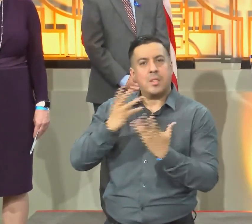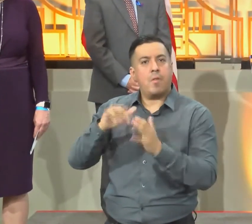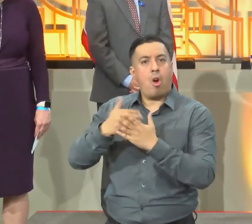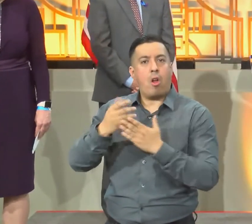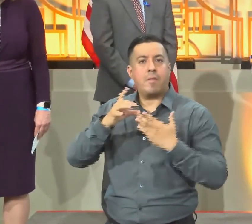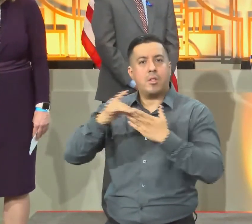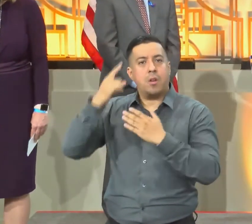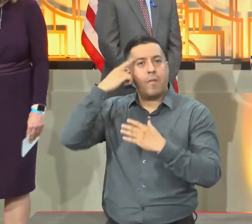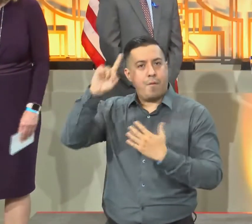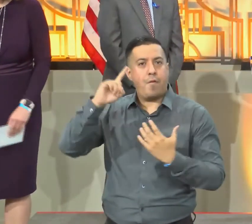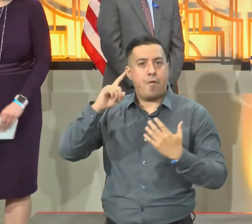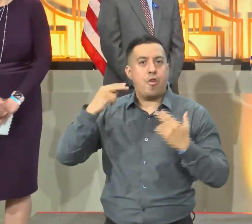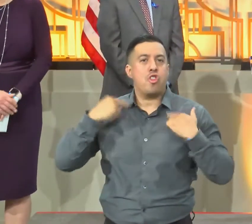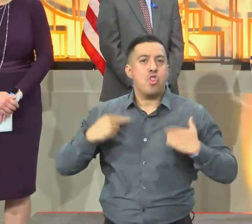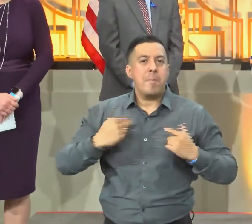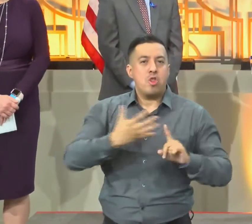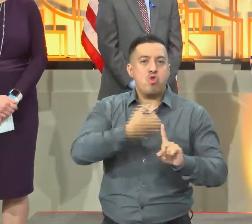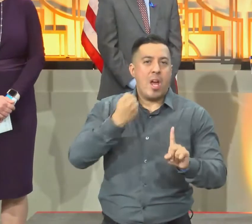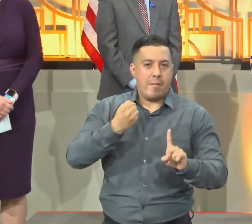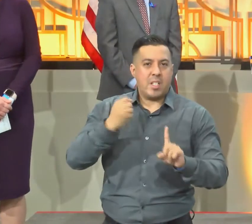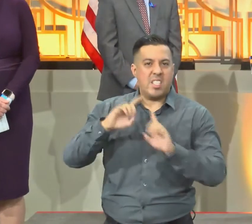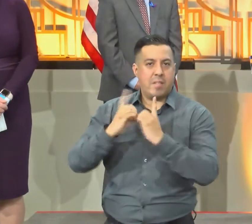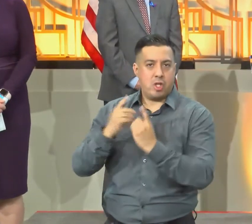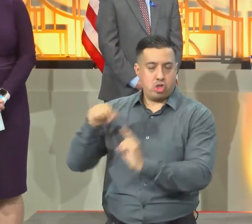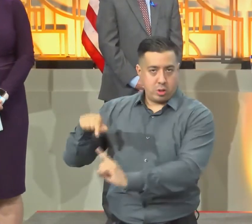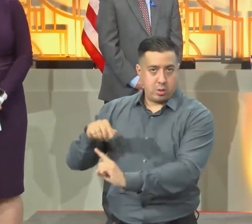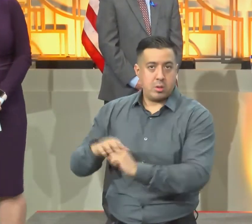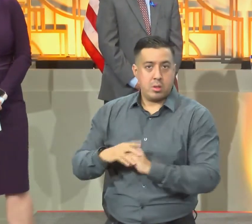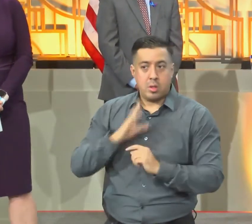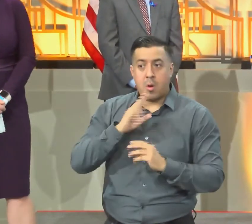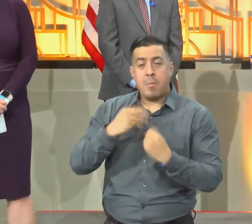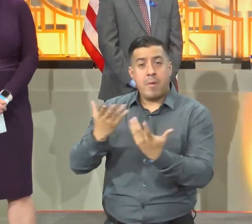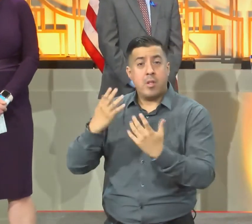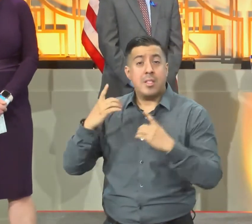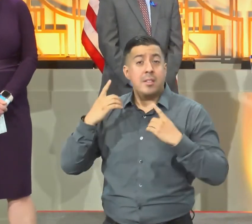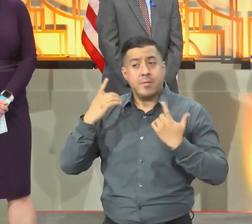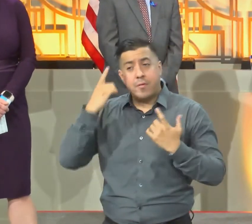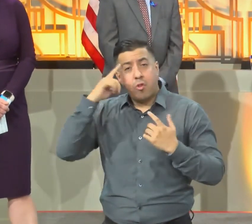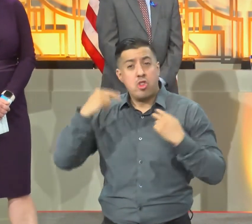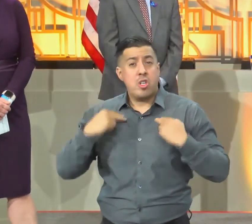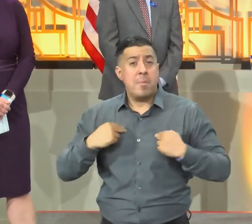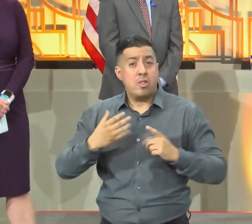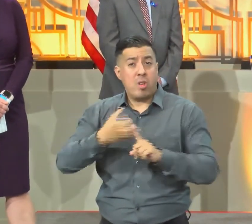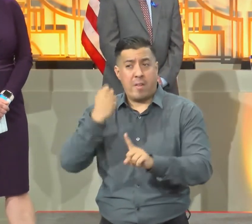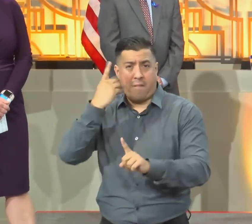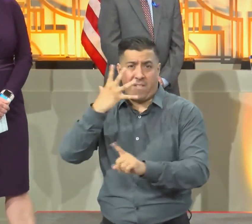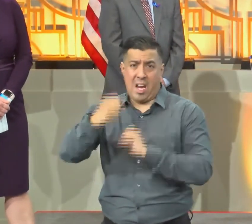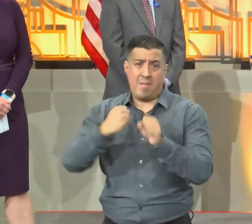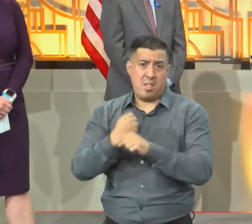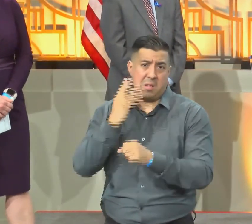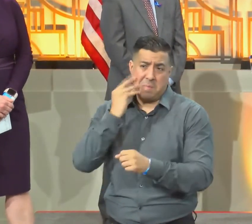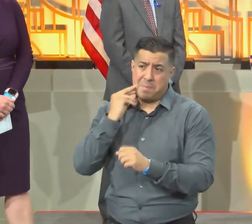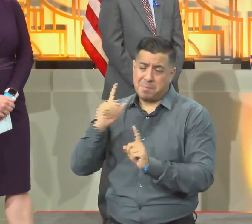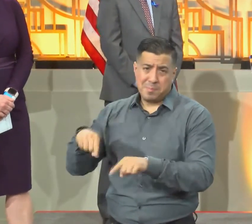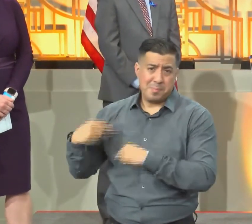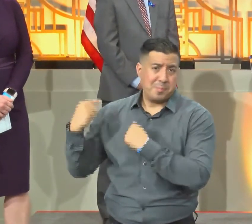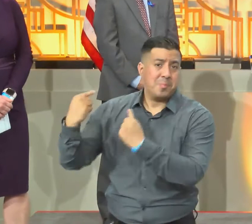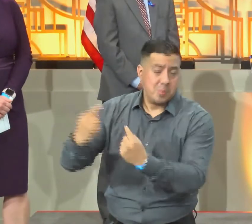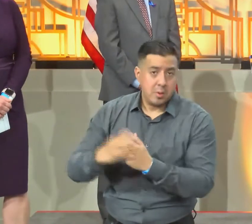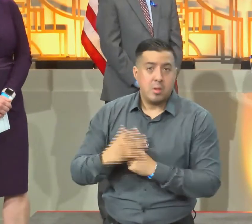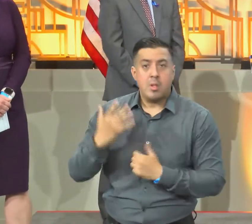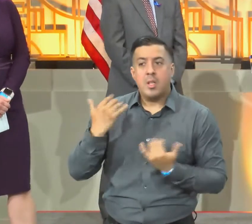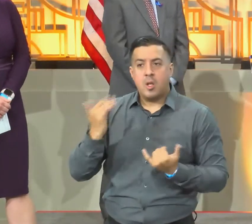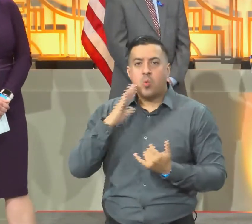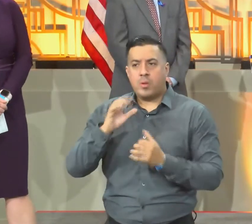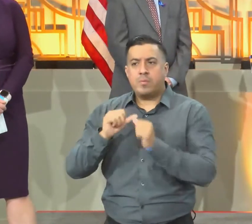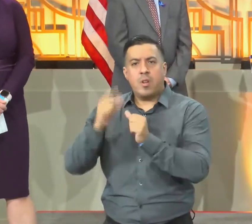Human Trafficking Division. She served as a special advisor on human trafficking for 5 years and will continue to lead the office as the director,